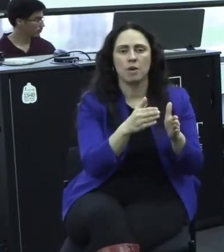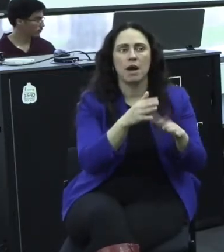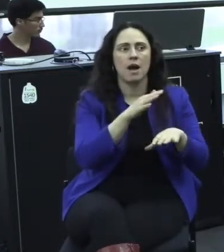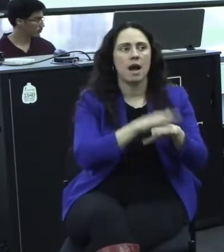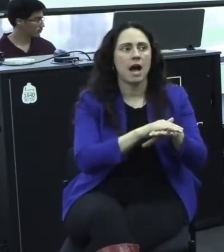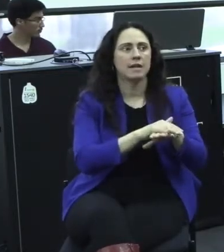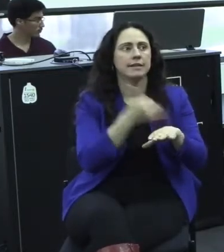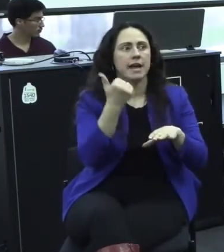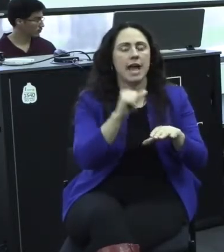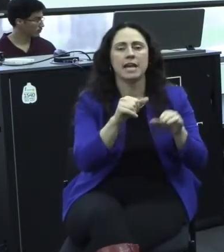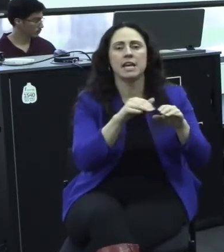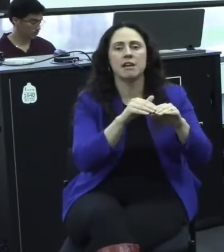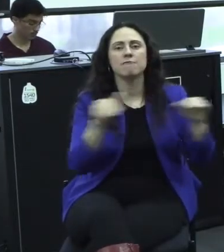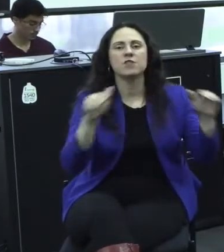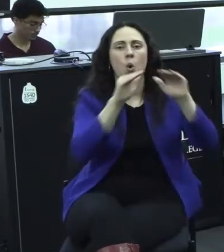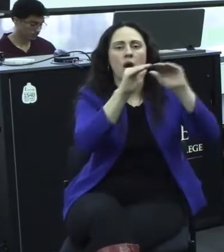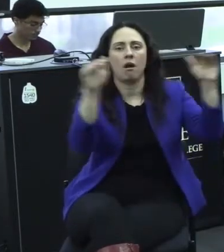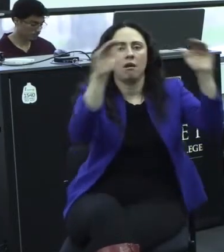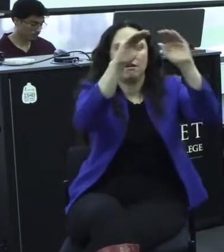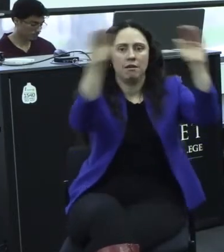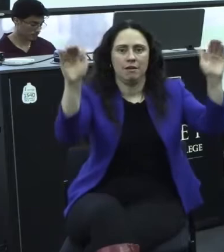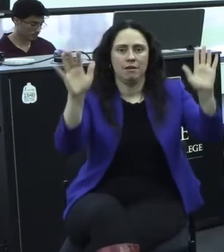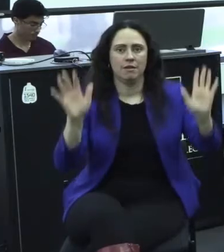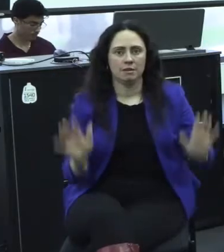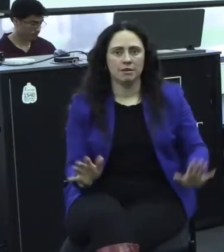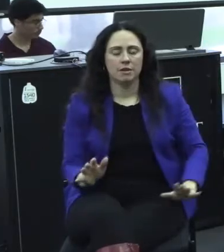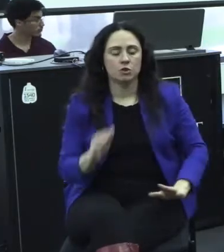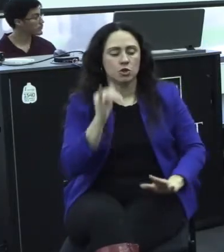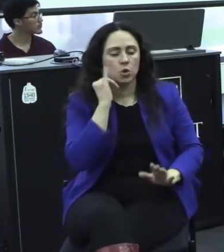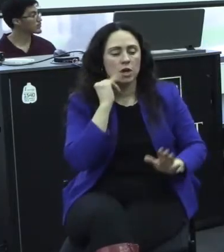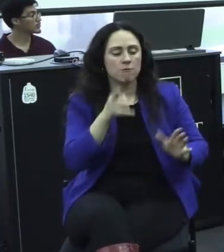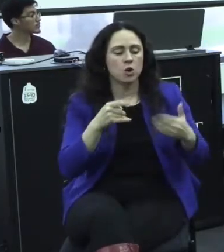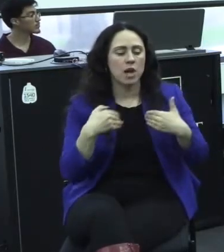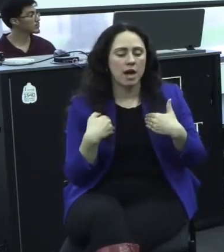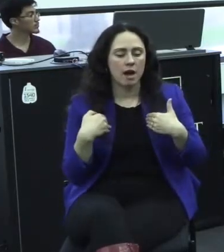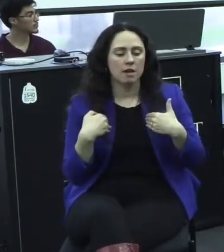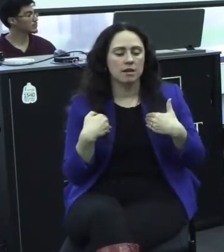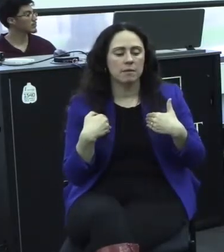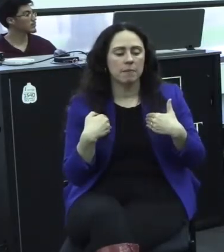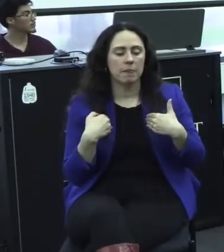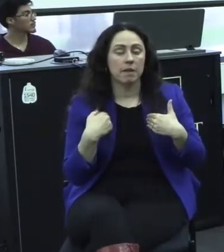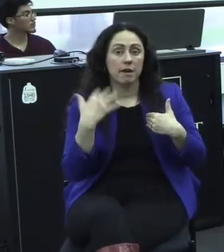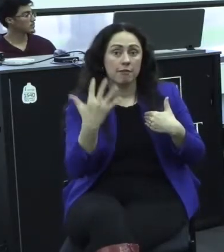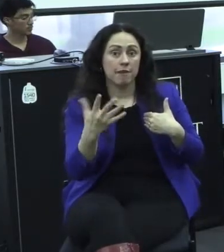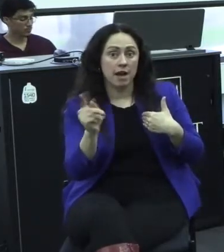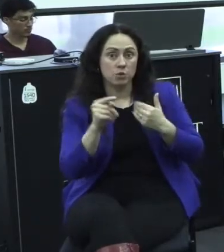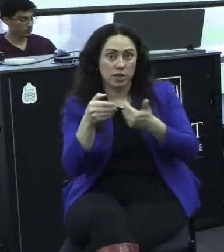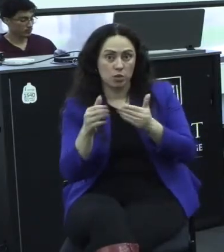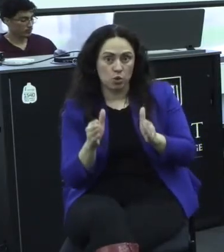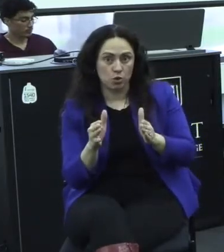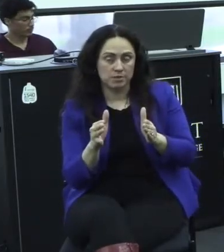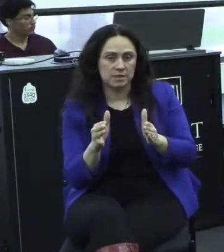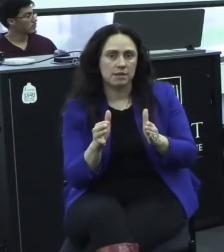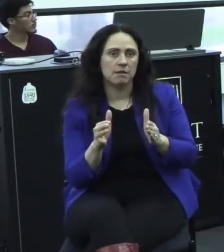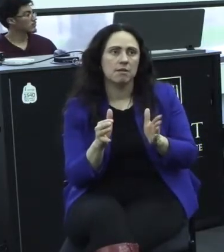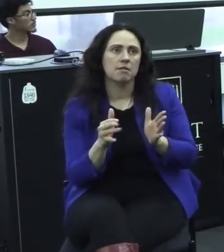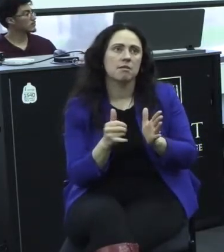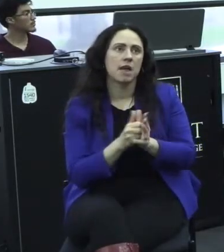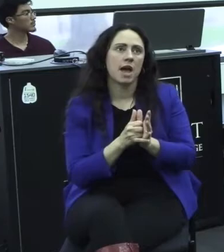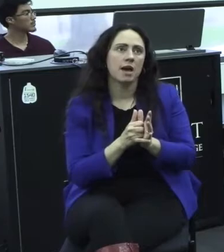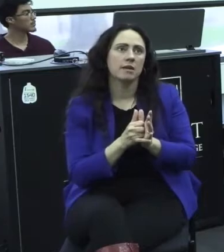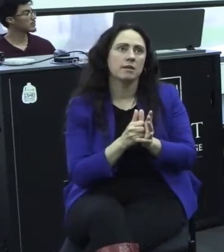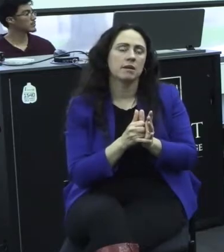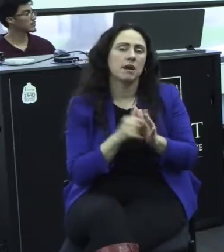on any particular floor, okay? So if you had 5 toilet rooms that are